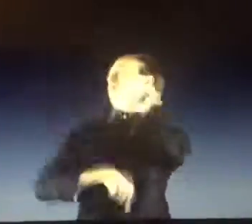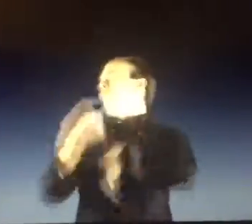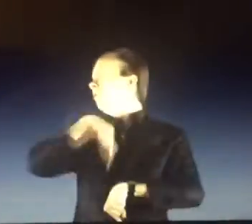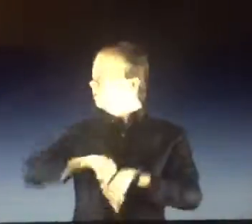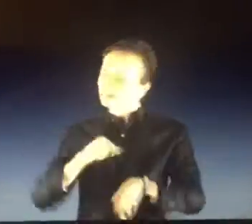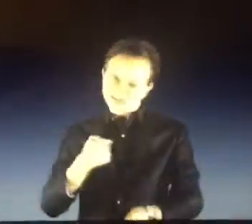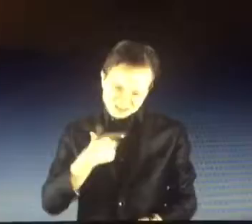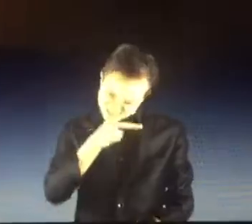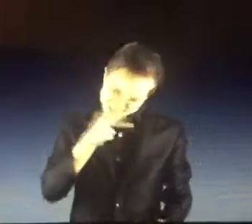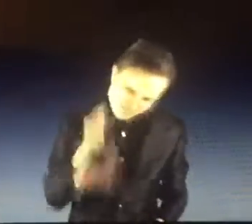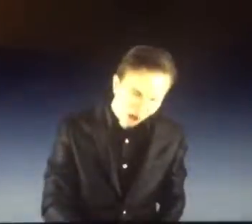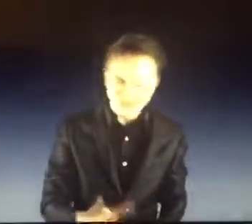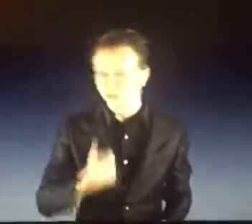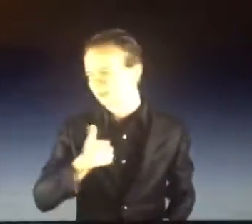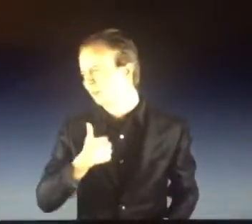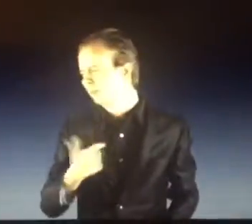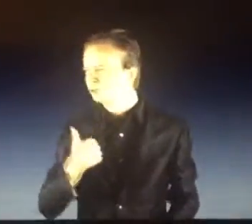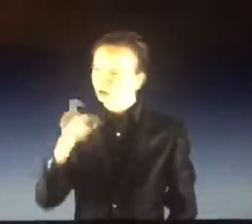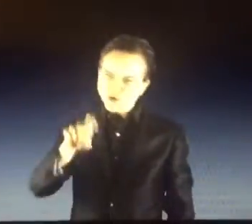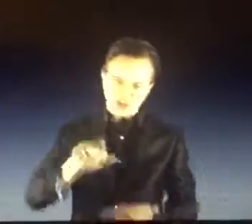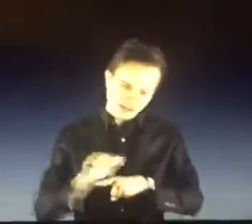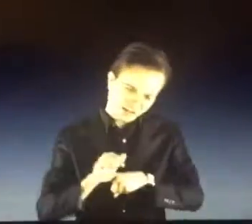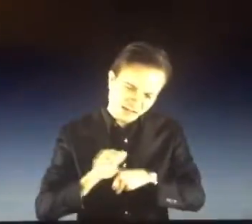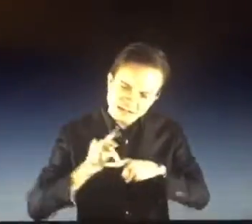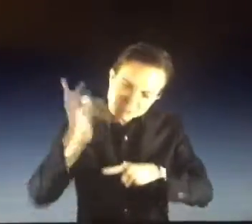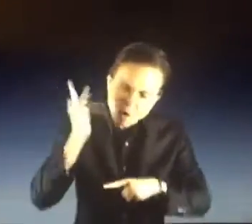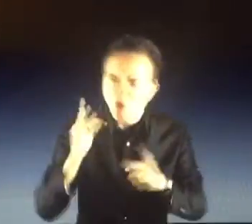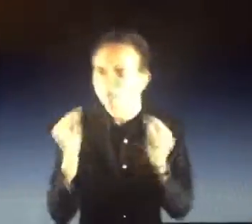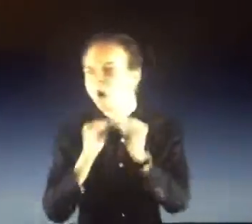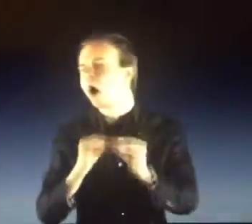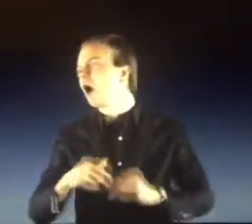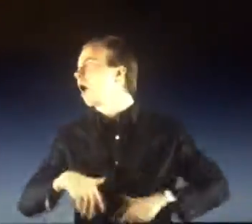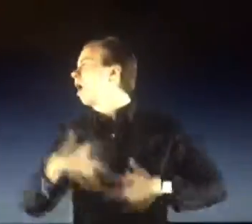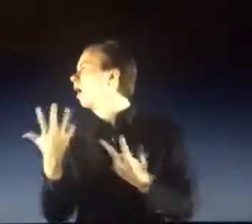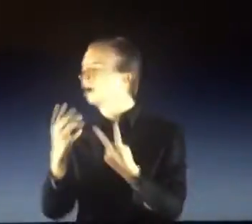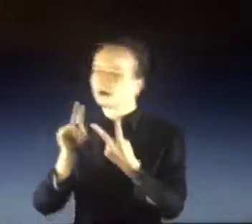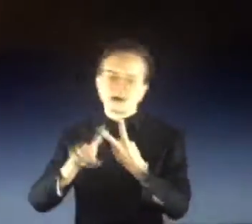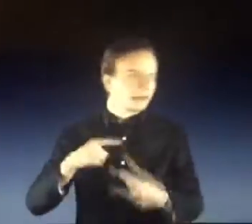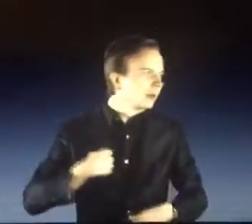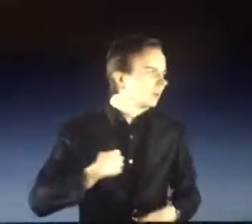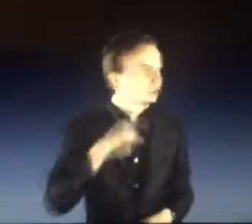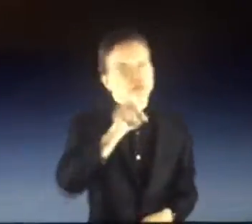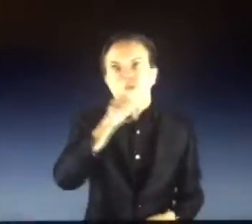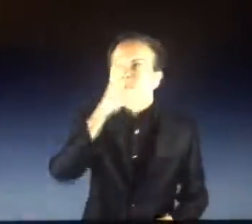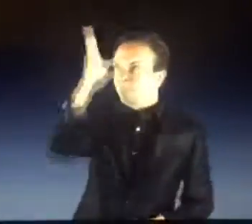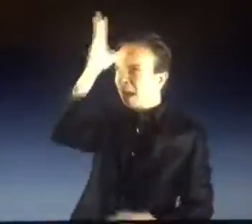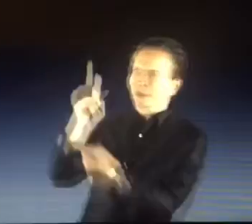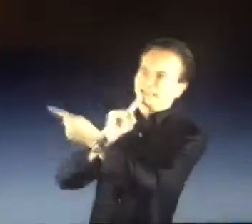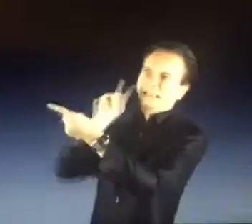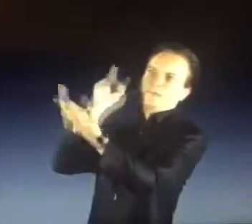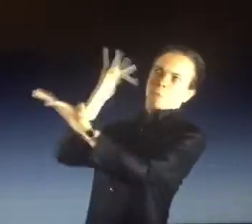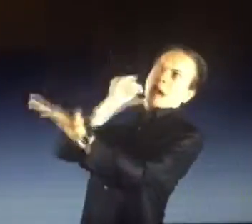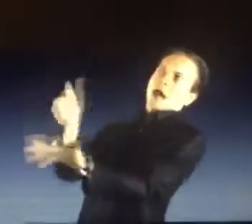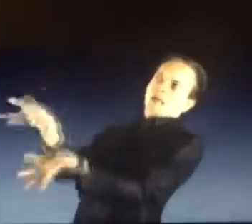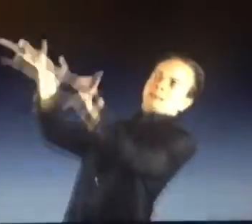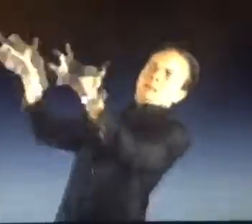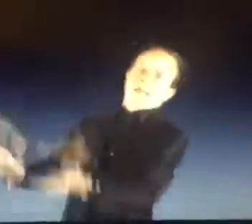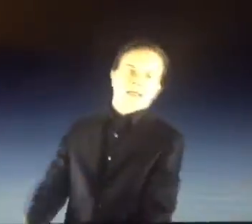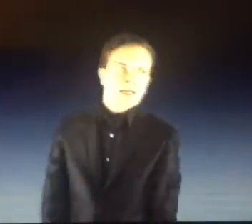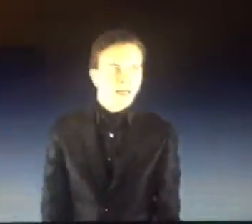you just keep throwing insults at yourself. I'm a lousy interpreter. I should have practiced more. I wish, why weren't my